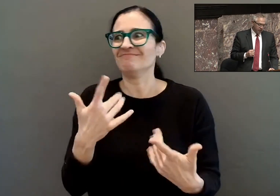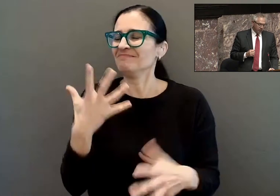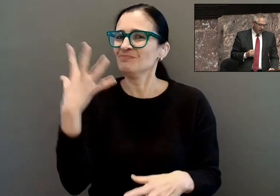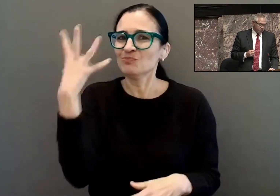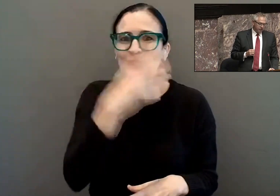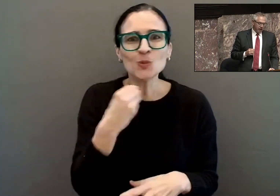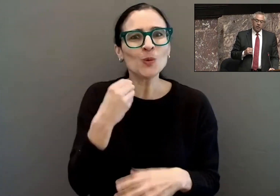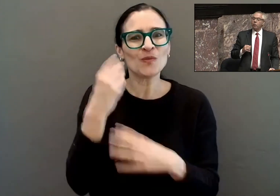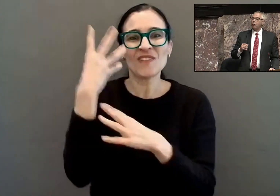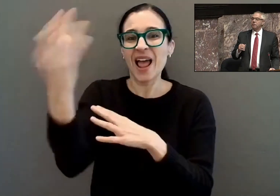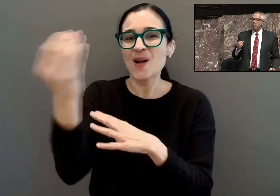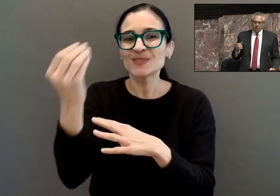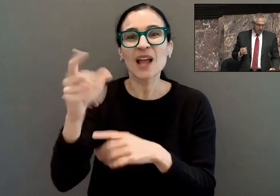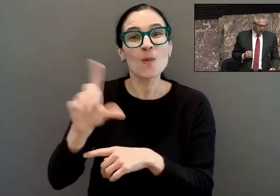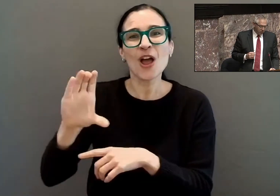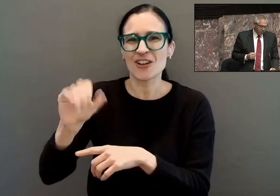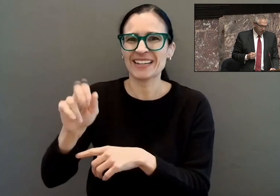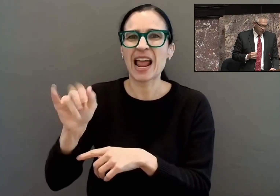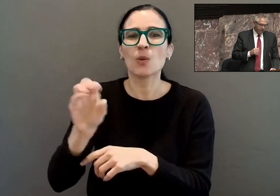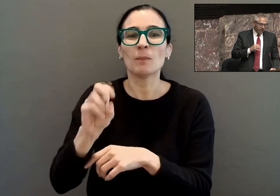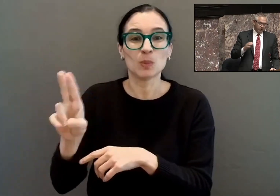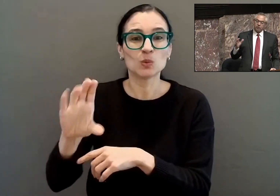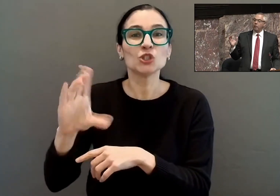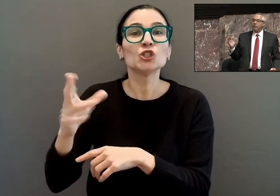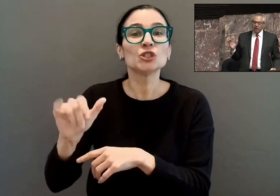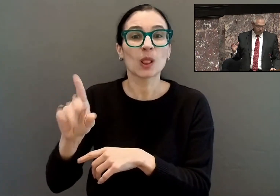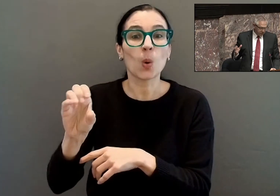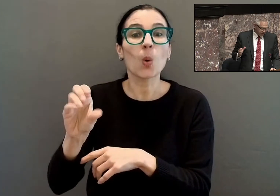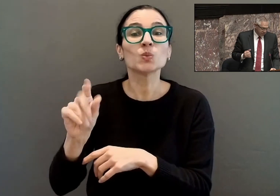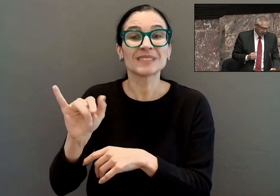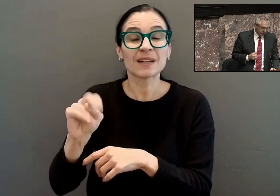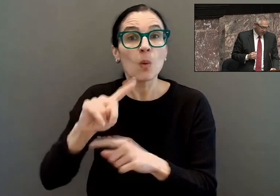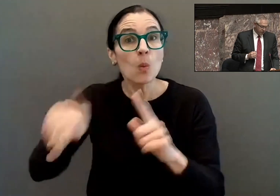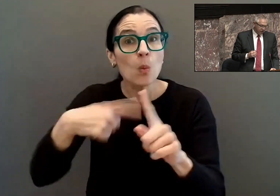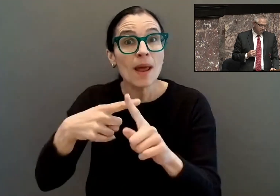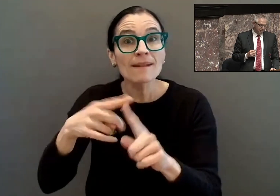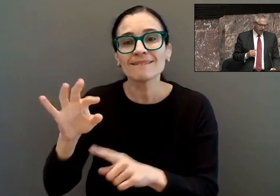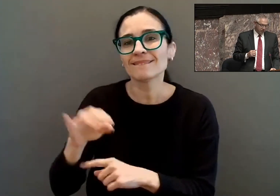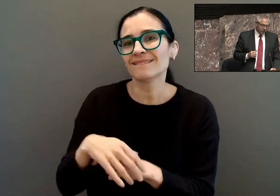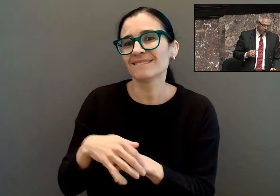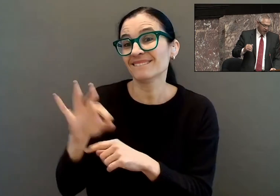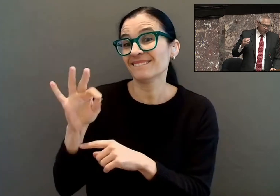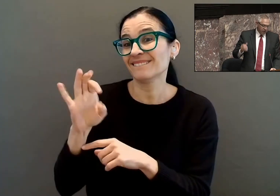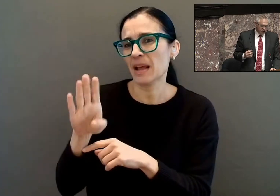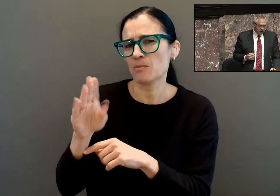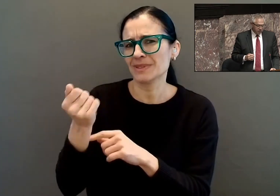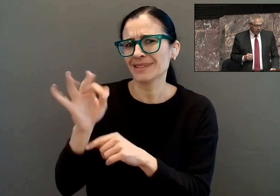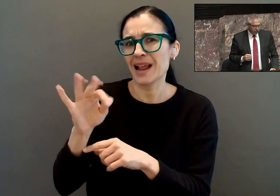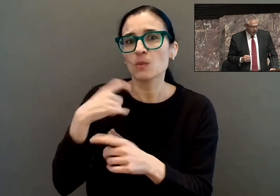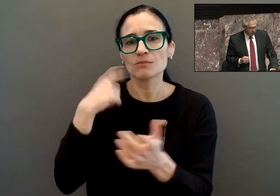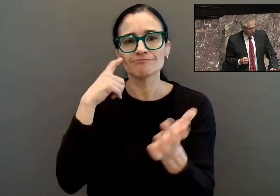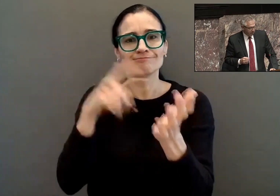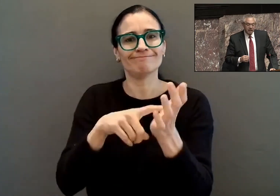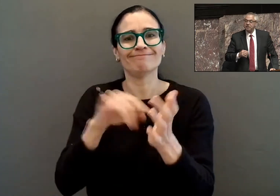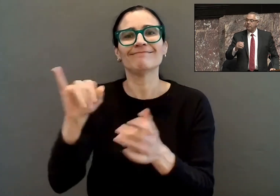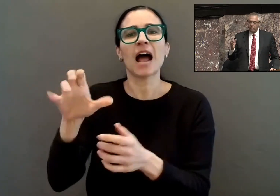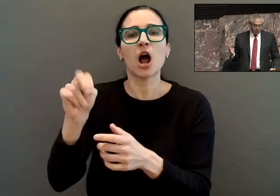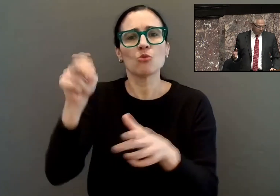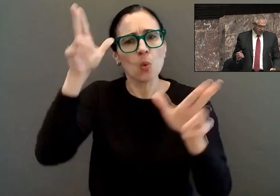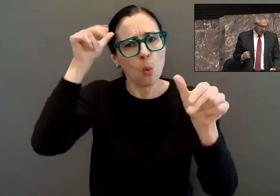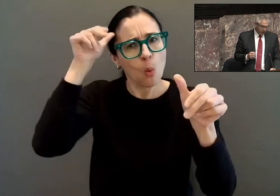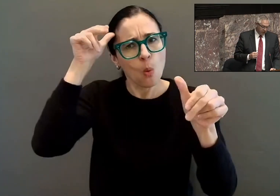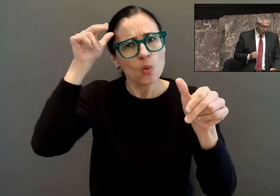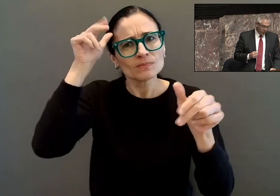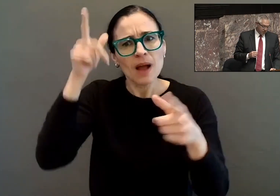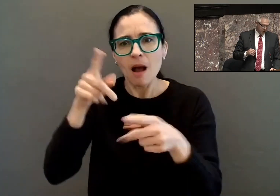we found the grounds of the Iron Horse Pub in Lone Butte filled with hundreds of spectators and competitors. Residents were treated to amazing